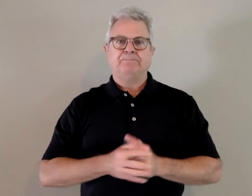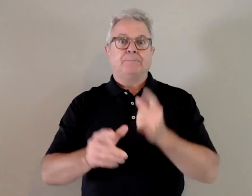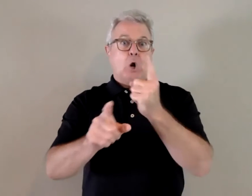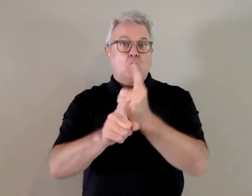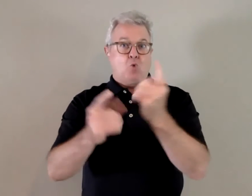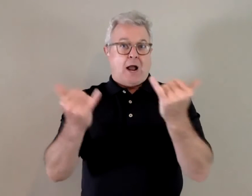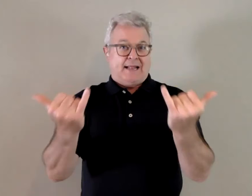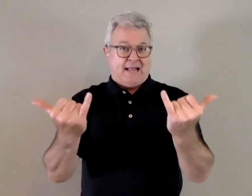to you.